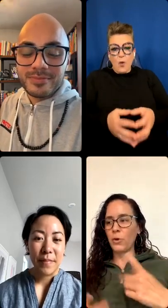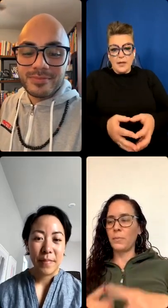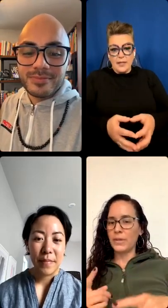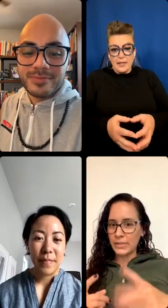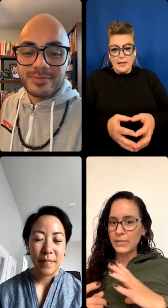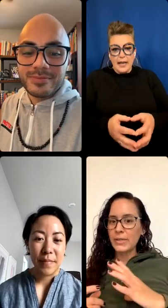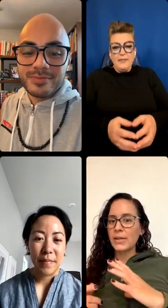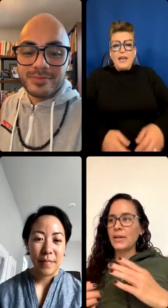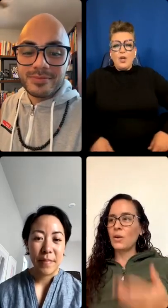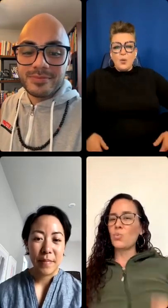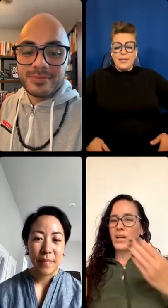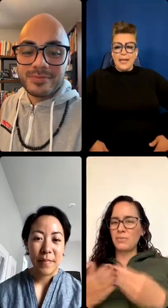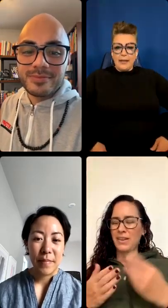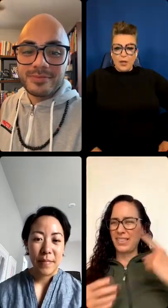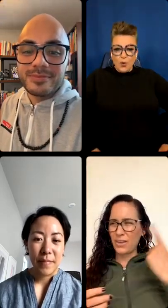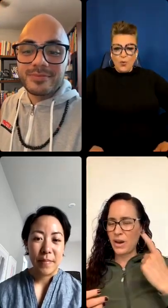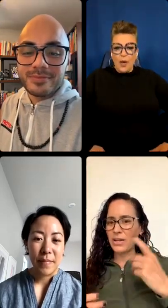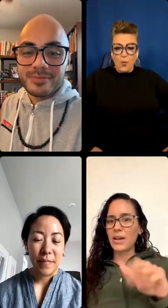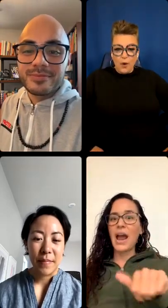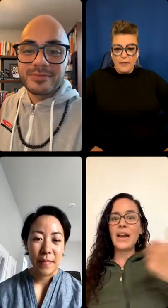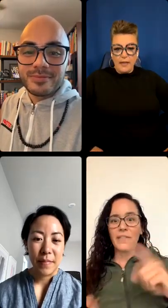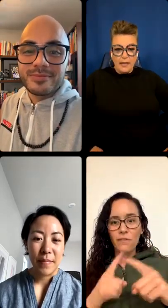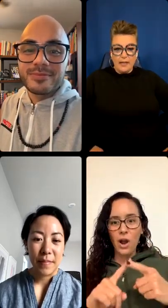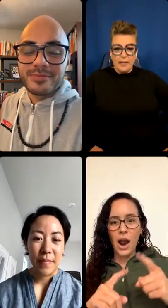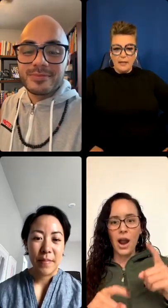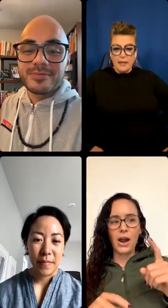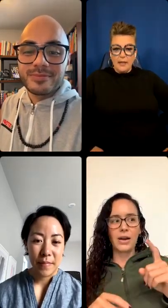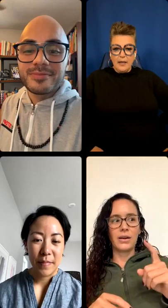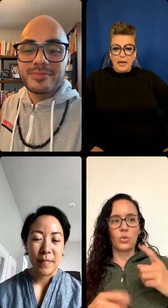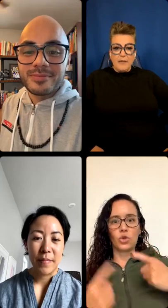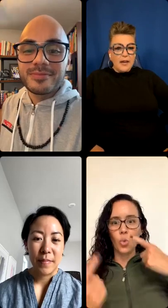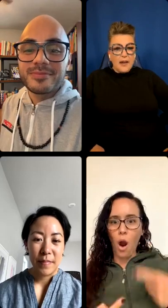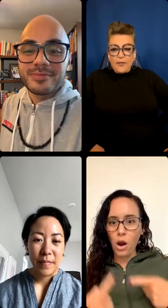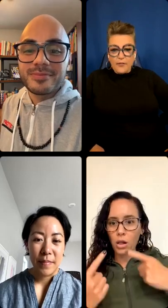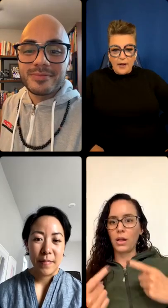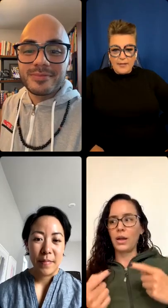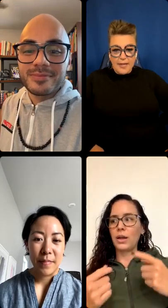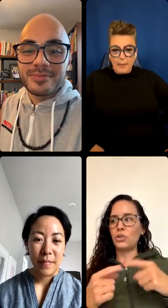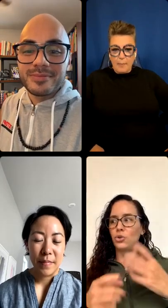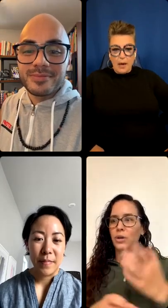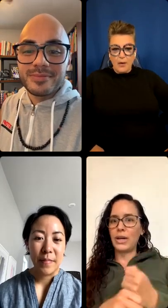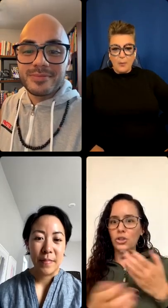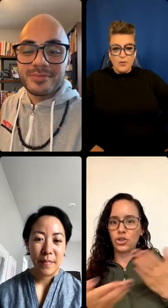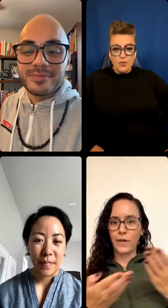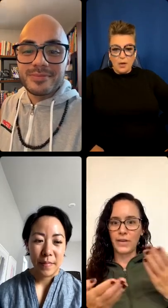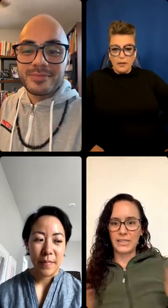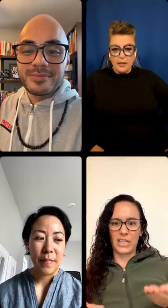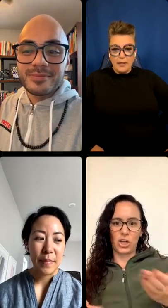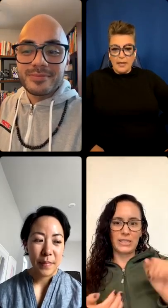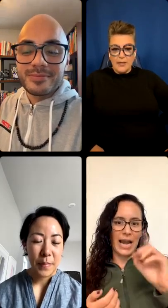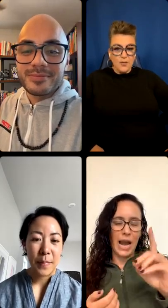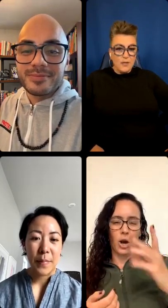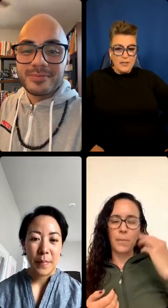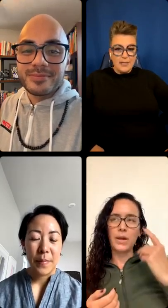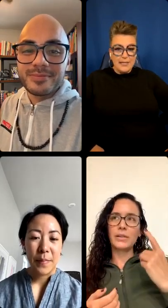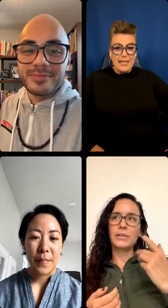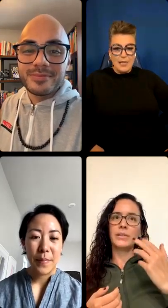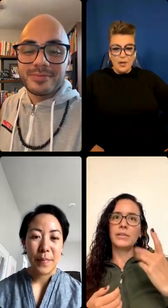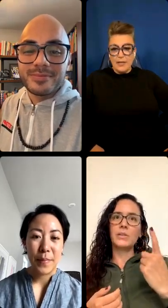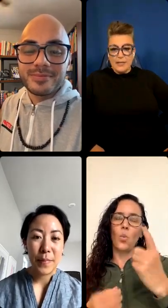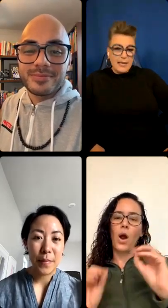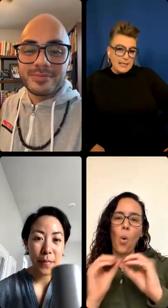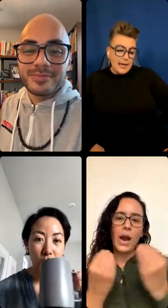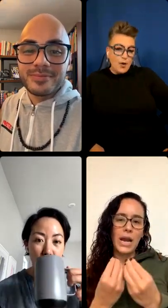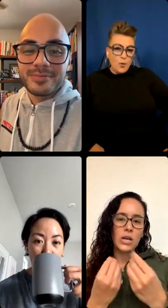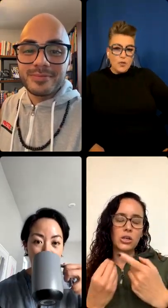that they wanted, and they knew exactly who and what they needed. And then another friend came about and was struggling to get services